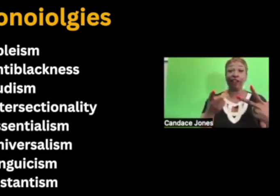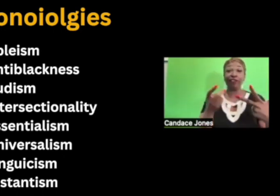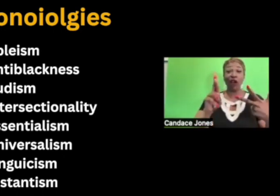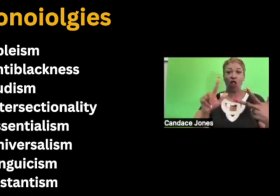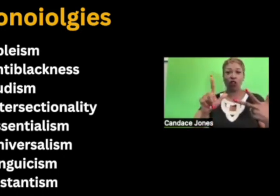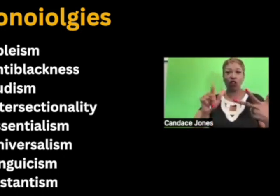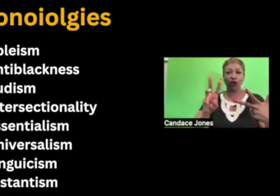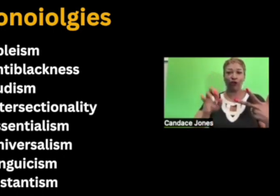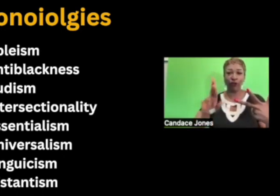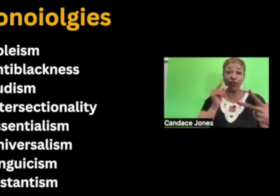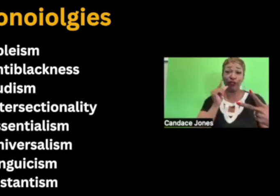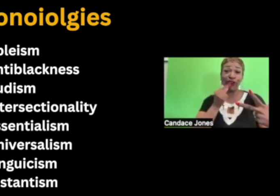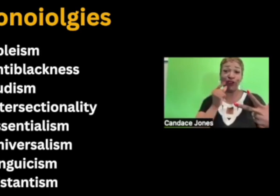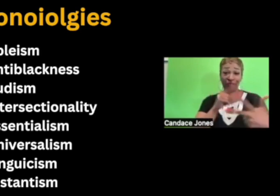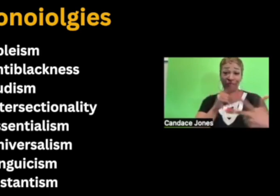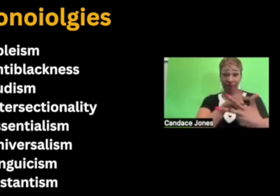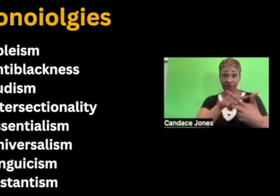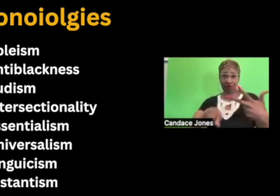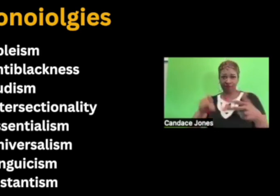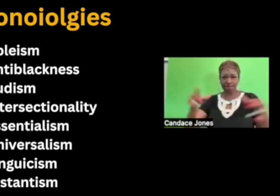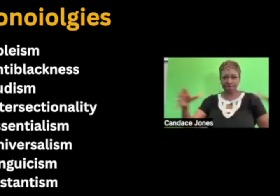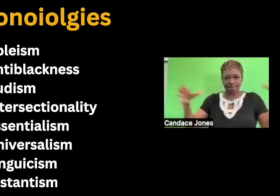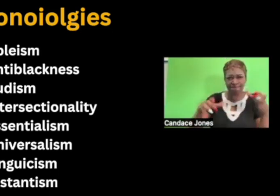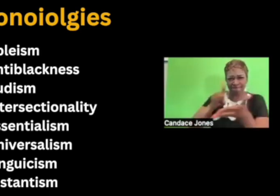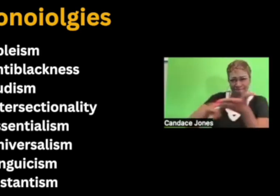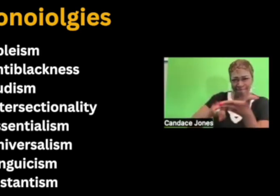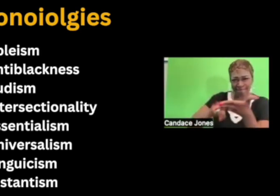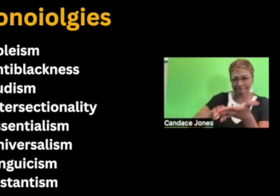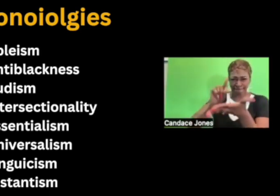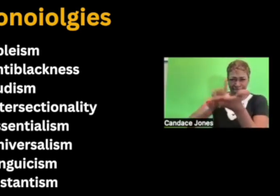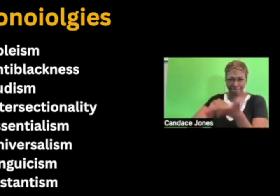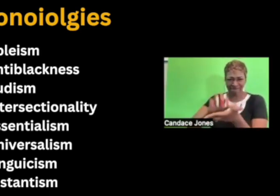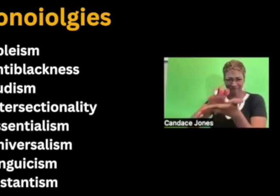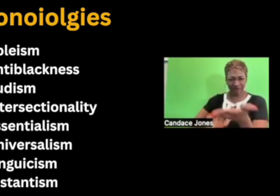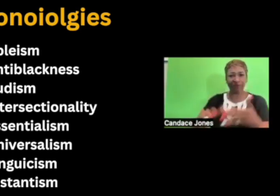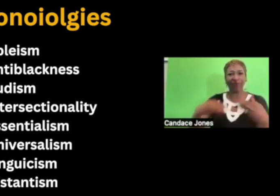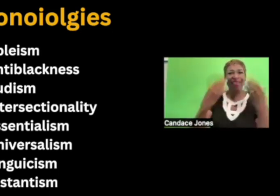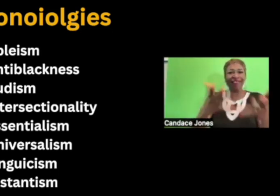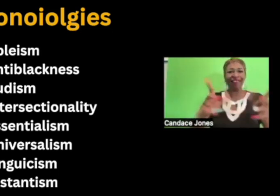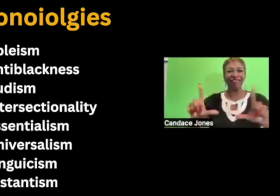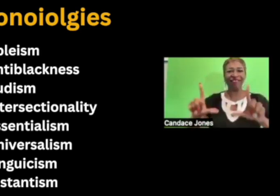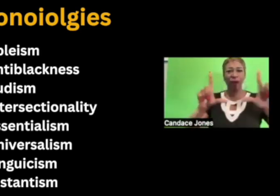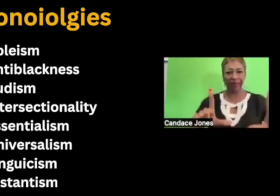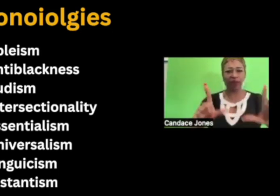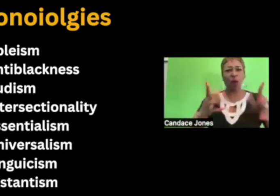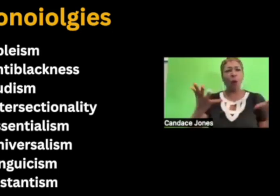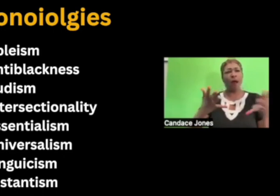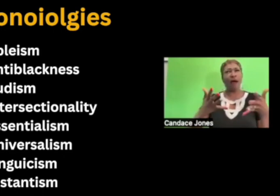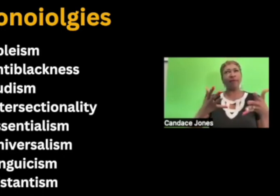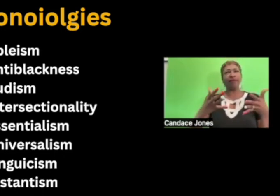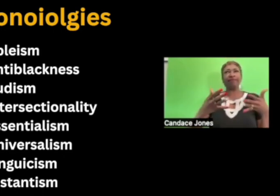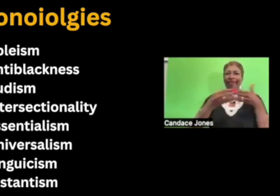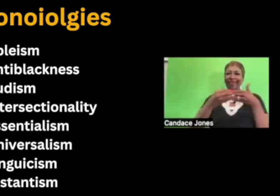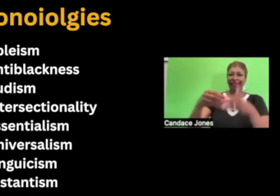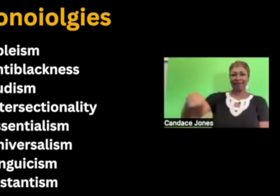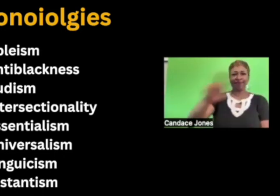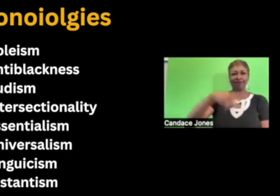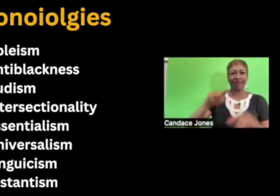Dr. Ani, and Dr. Gloshanda. And the three of them came together and have framed